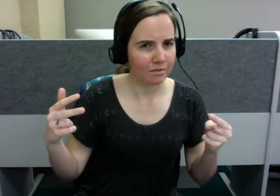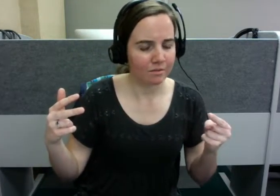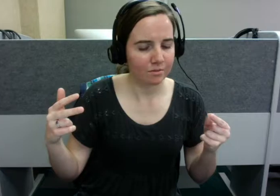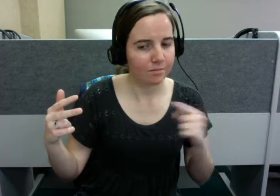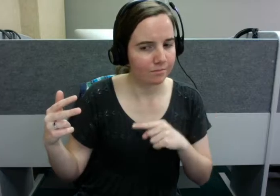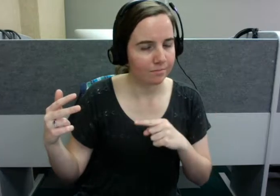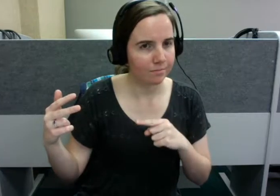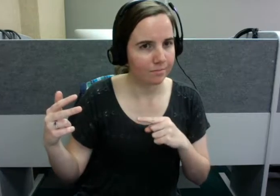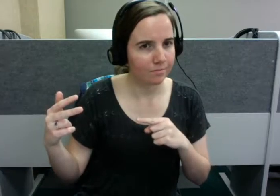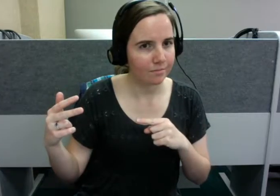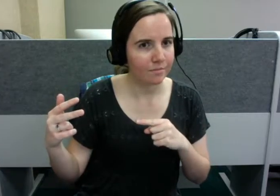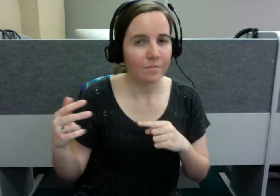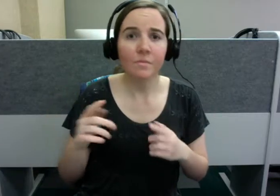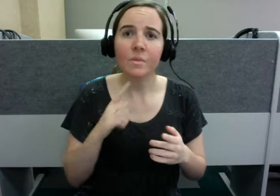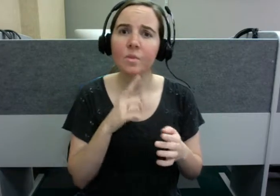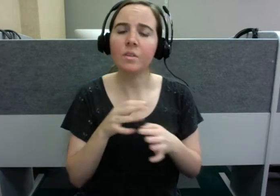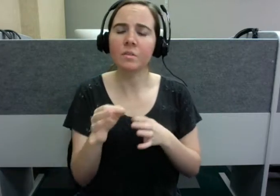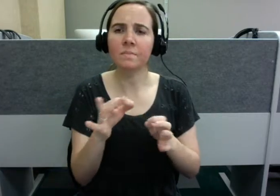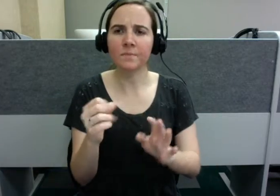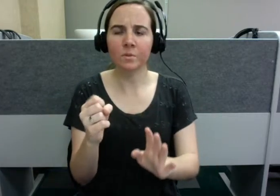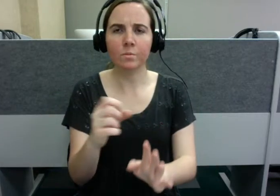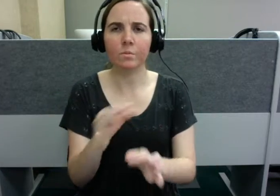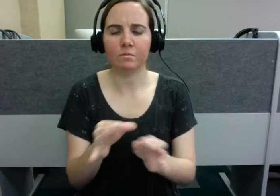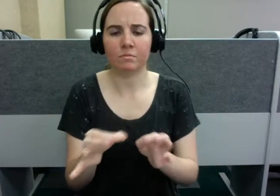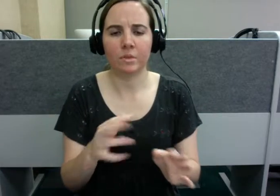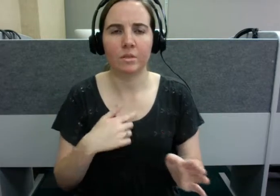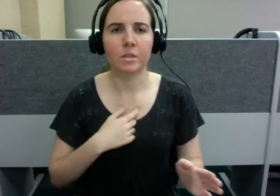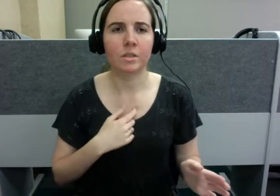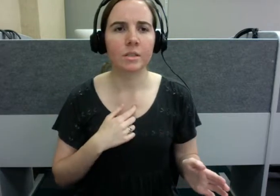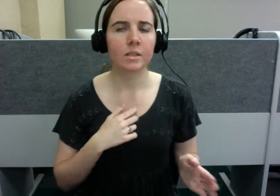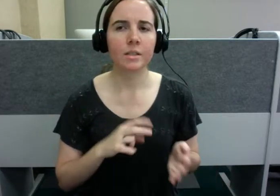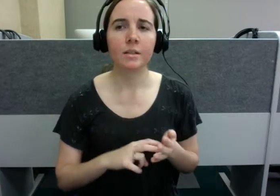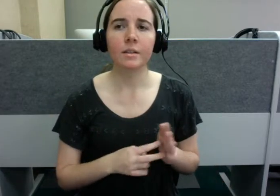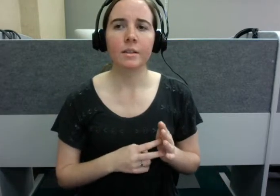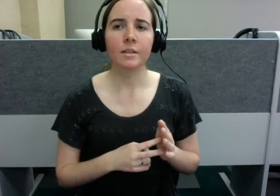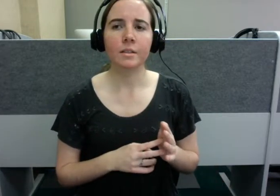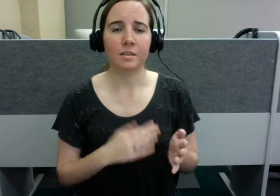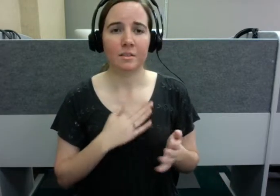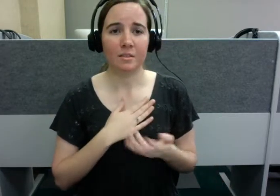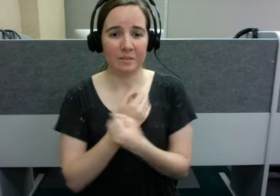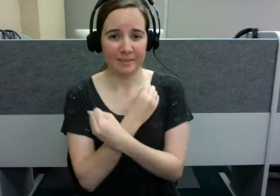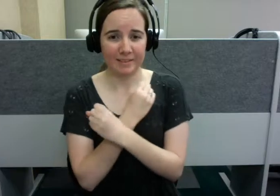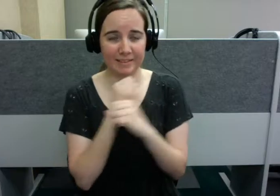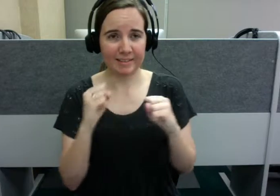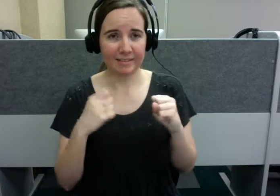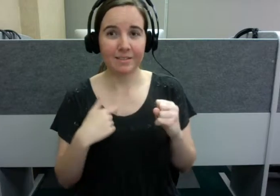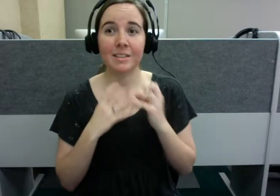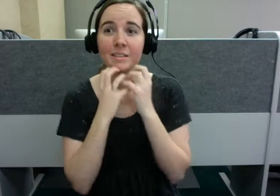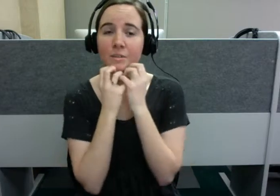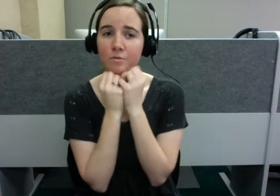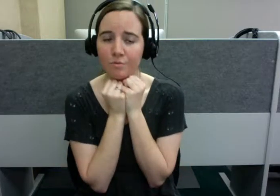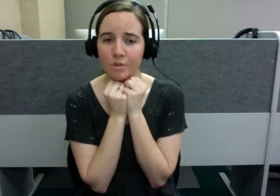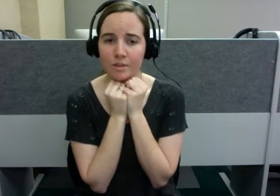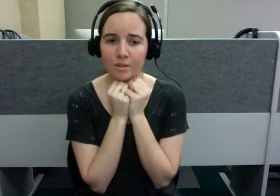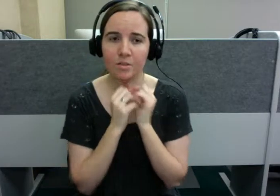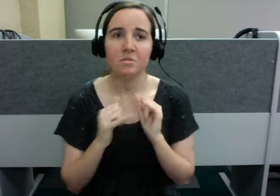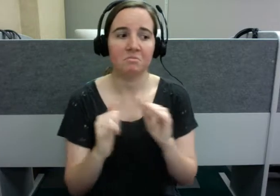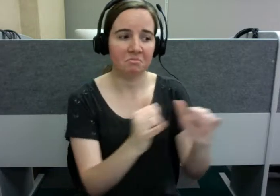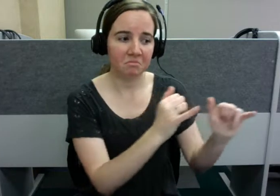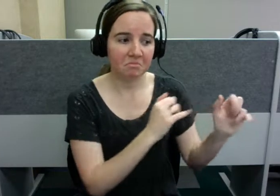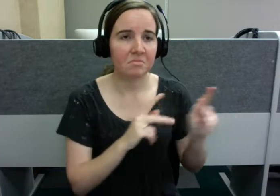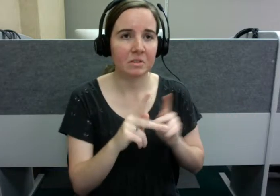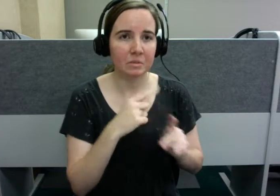No, really, what I mean to say is, I value my safety on these crazy jobs as much as the people that